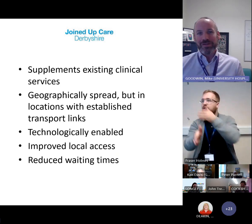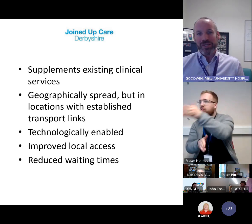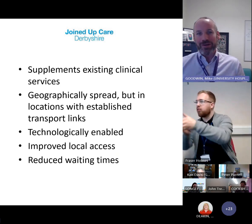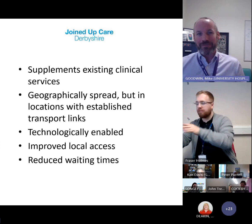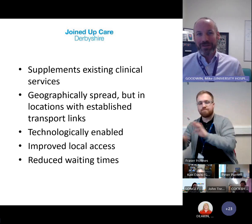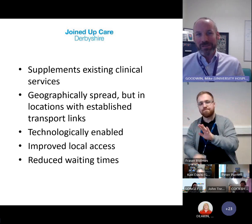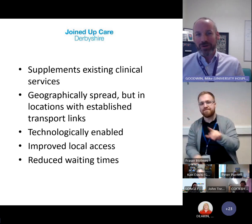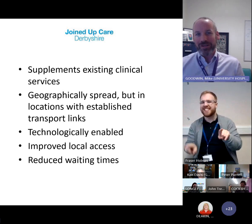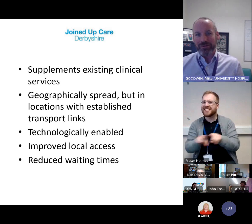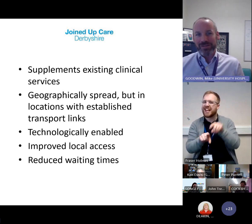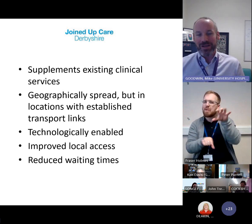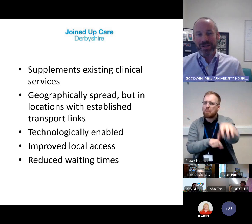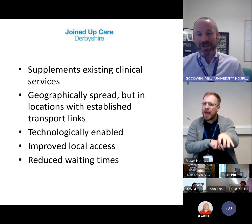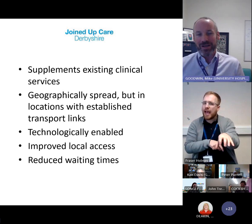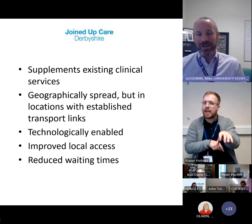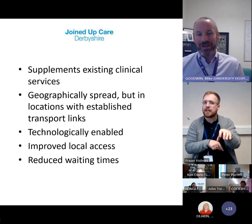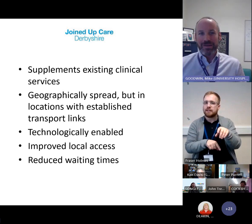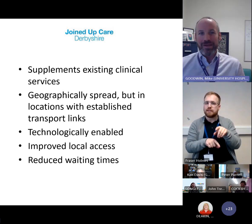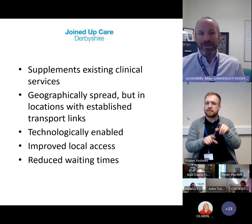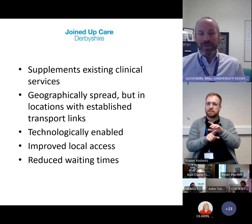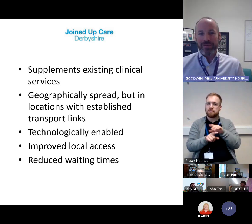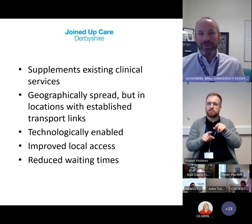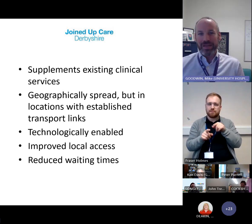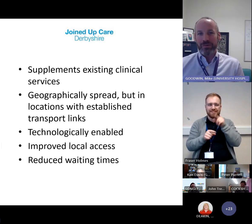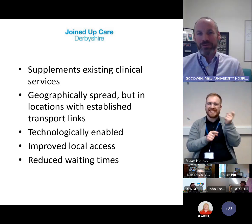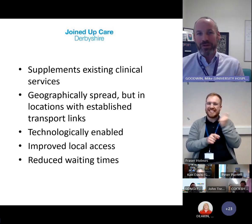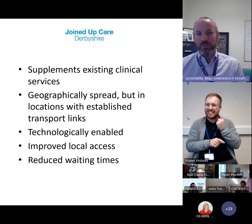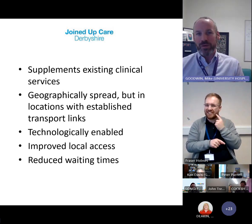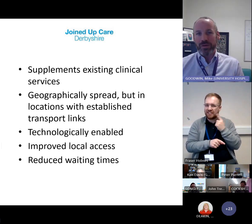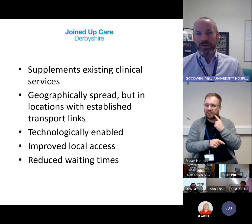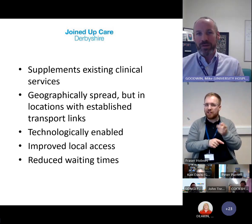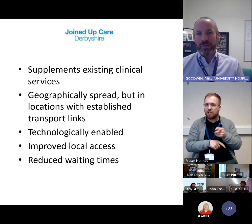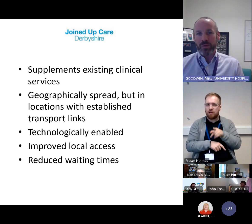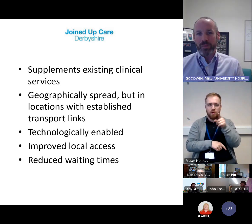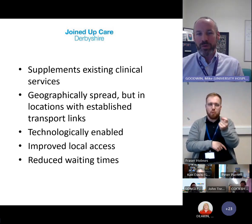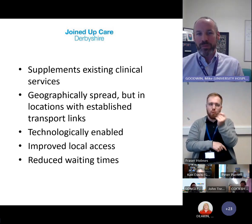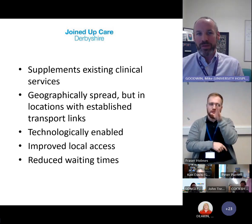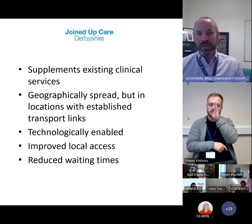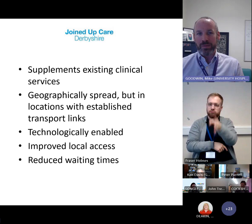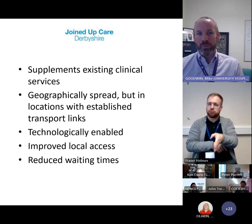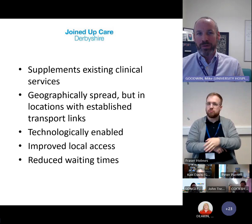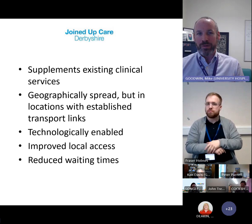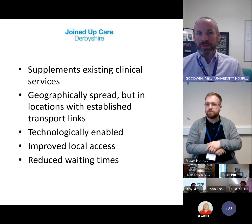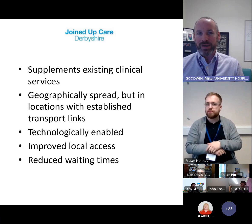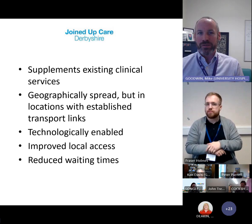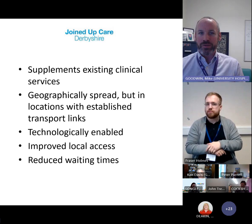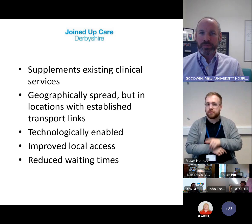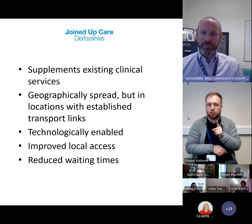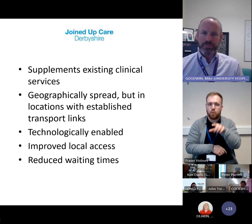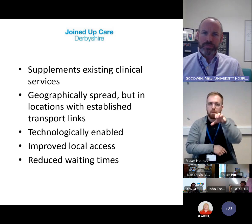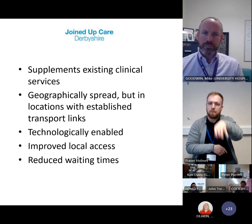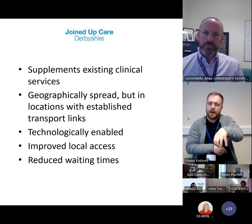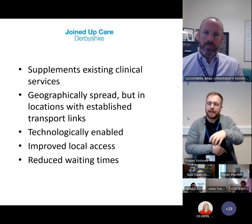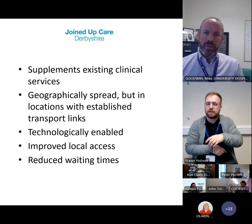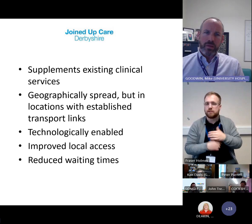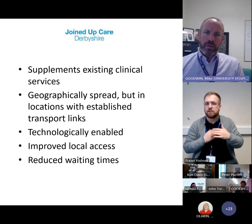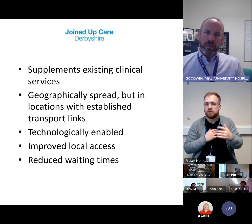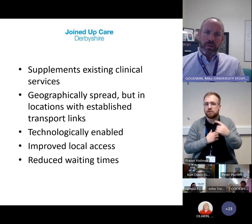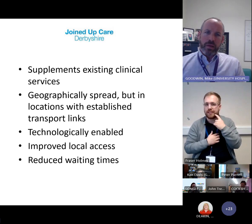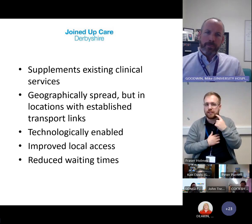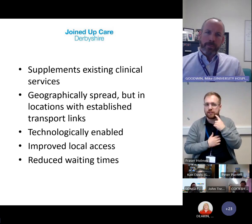locations geographically spread across Derbyshire, to be able to get it all done in one appointment in one location.